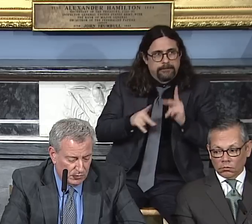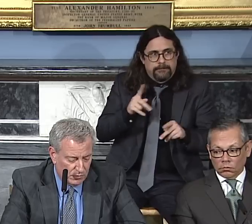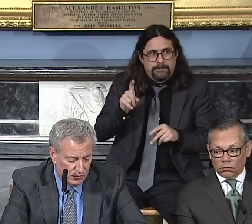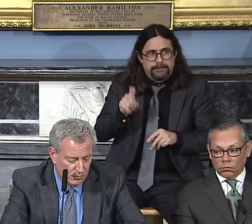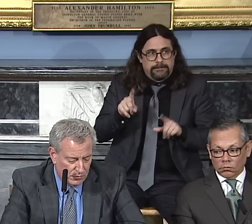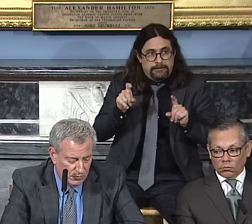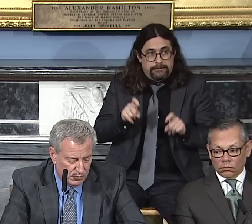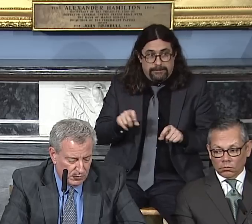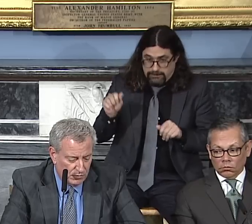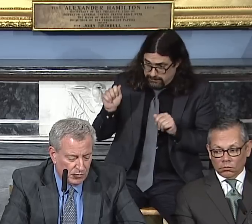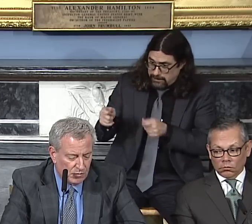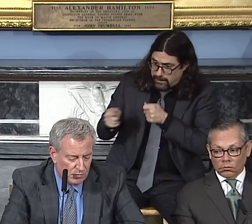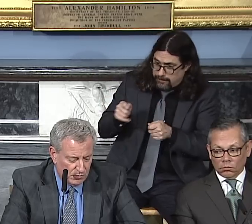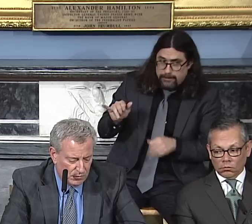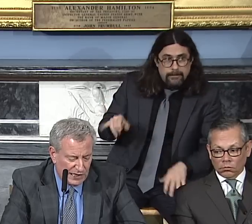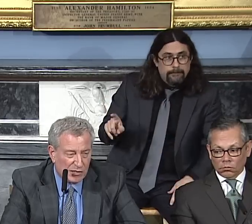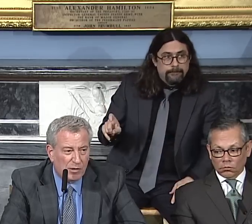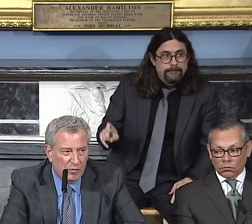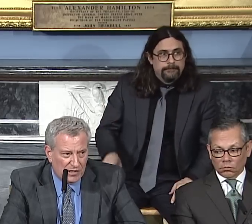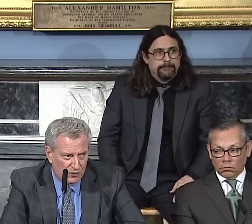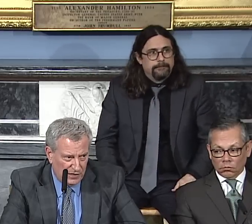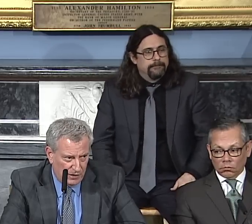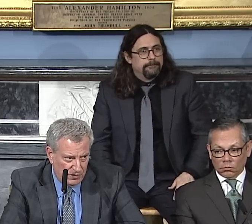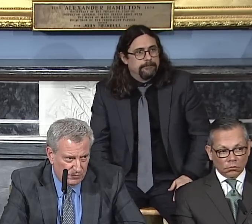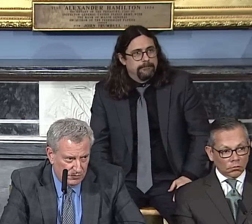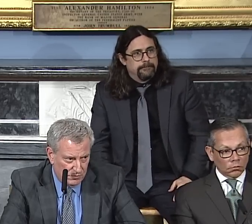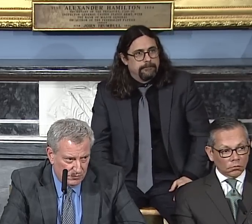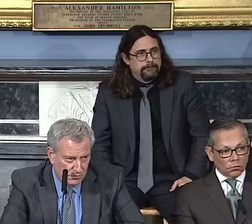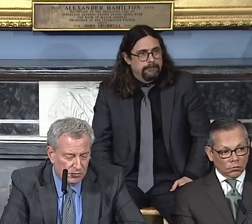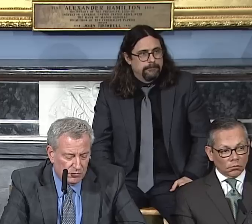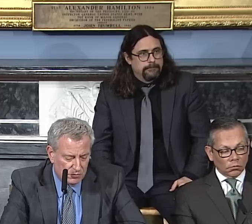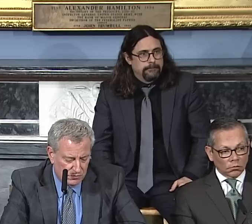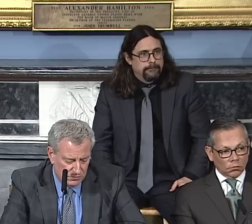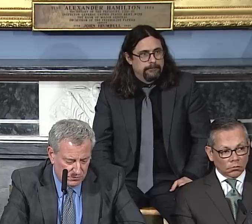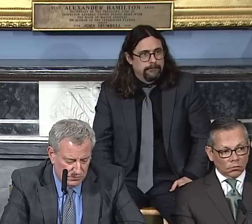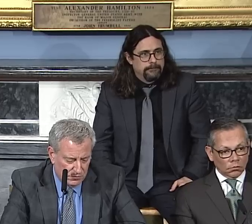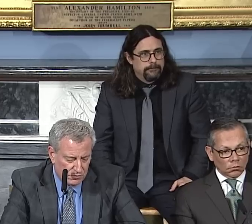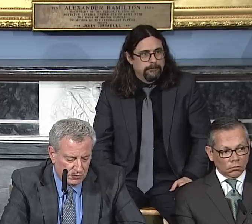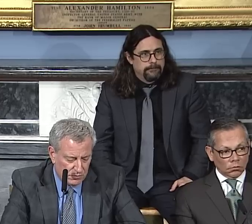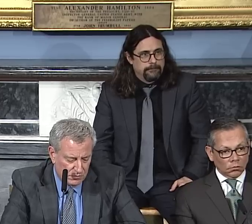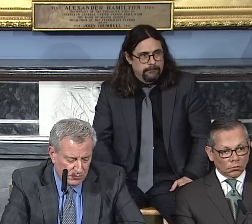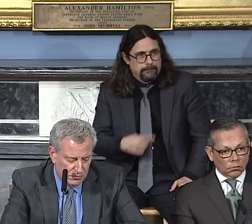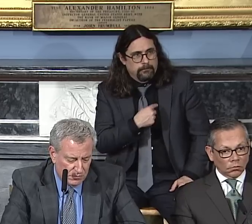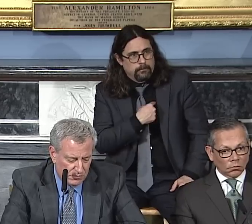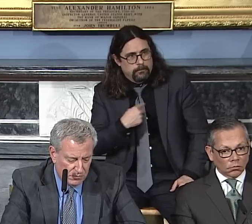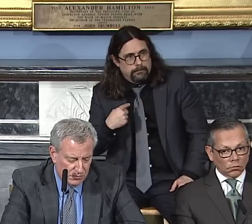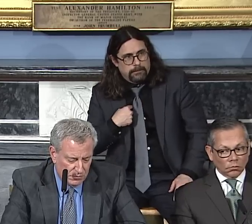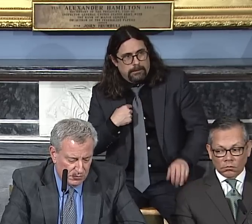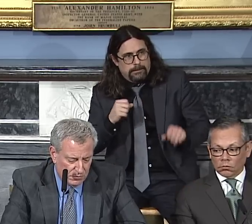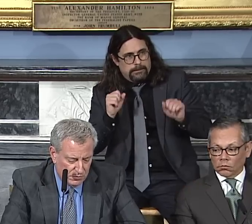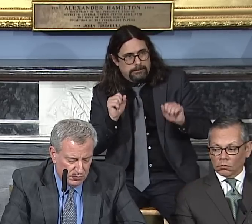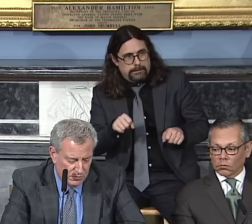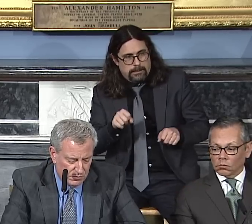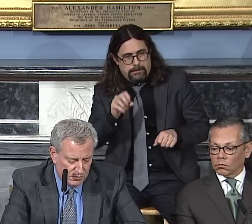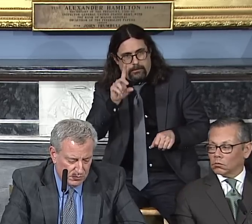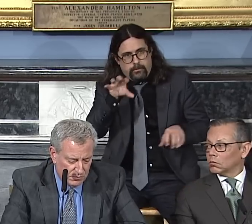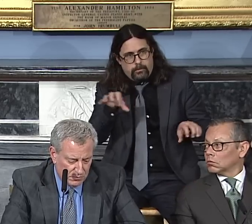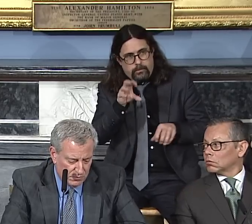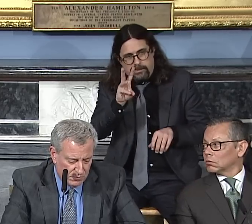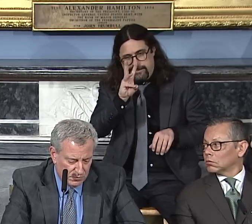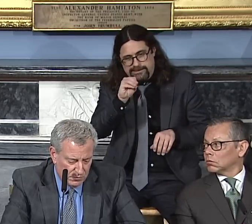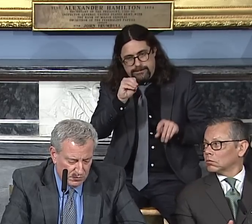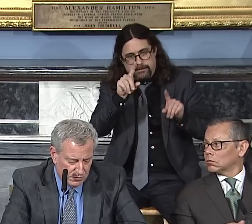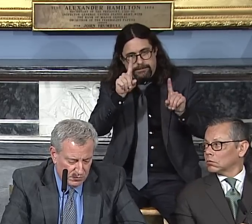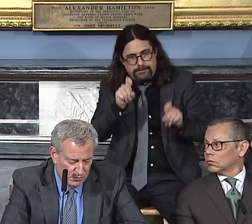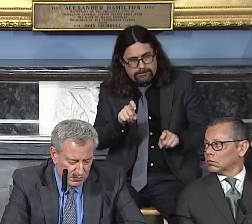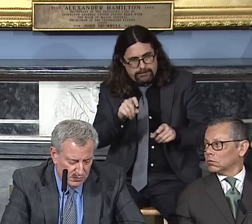do 60 a day. And That's a public health lab. Just the public health lab, and we are working to increase that